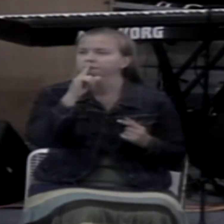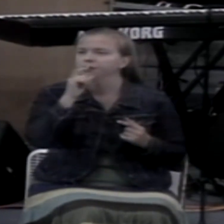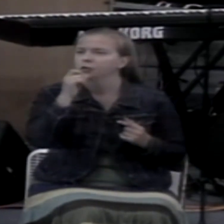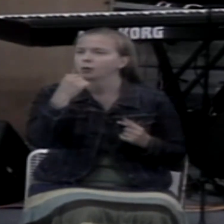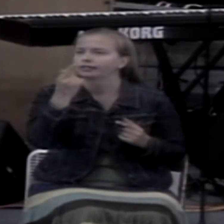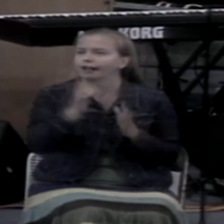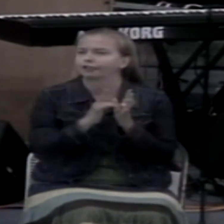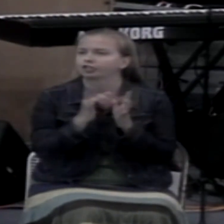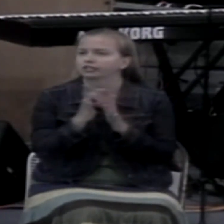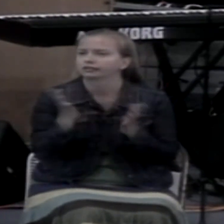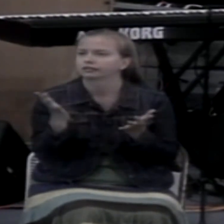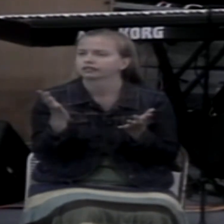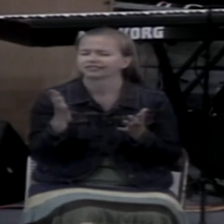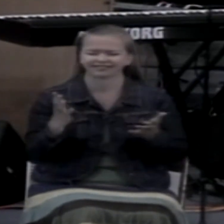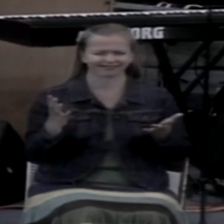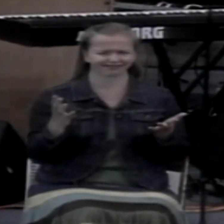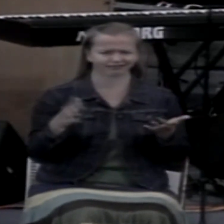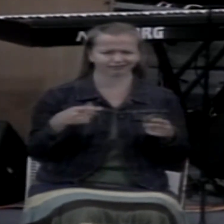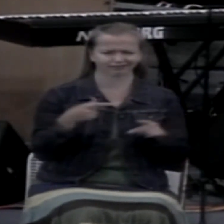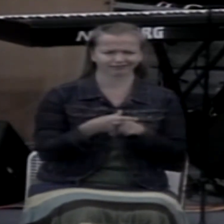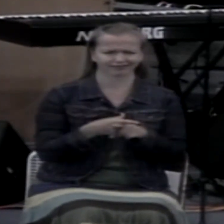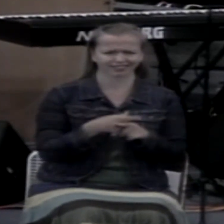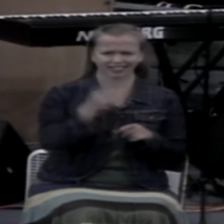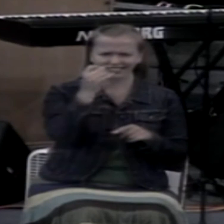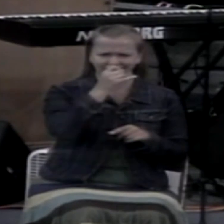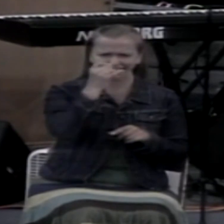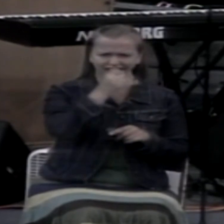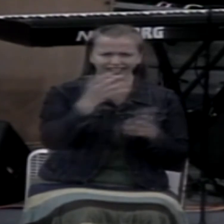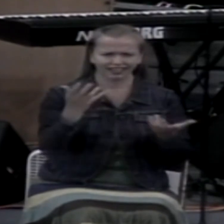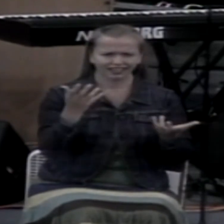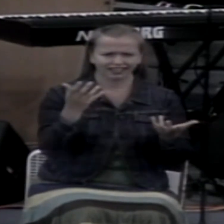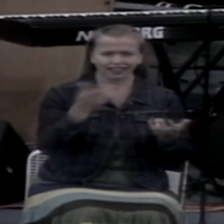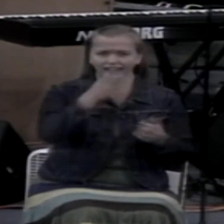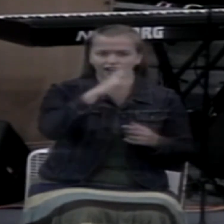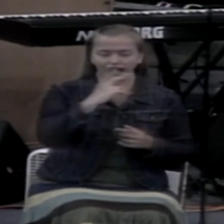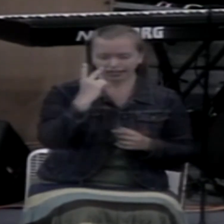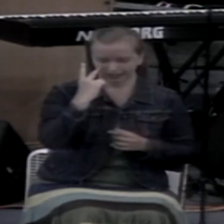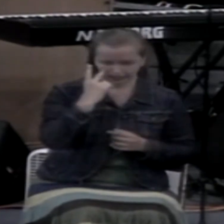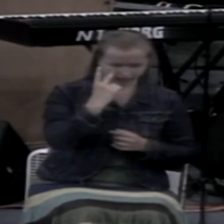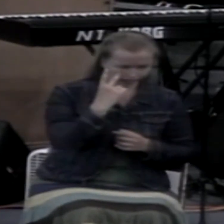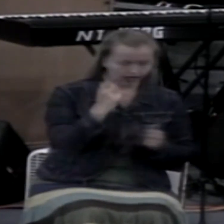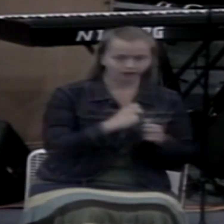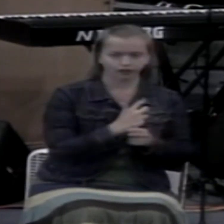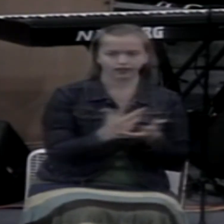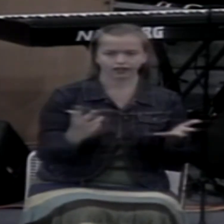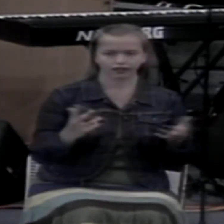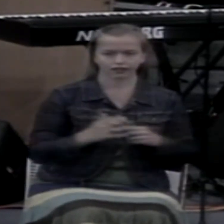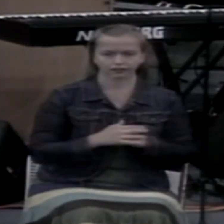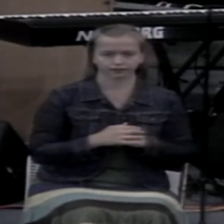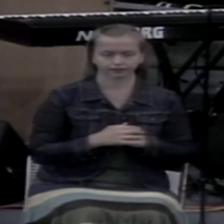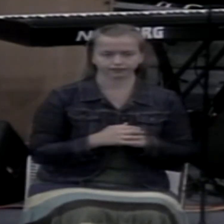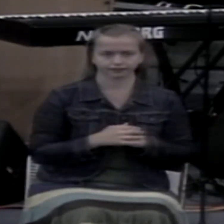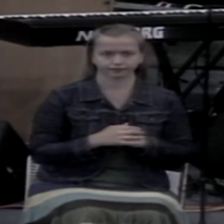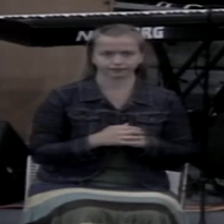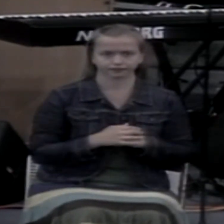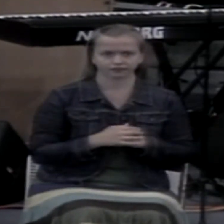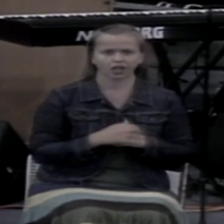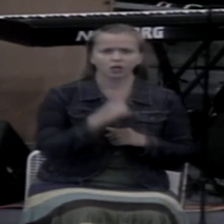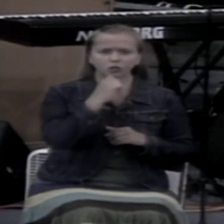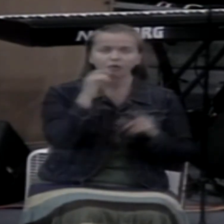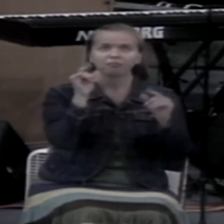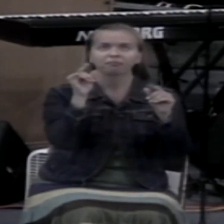Paul talks about the glorious church. I'm going to have to end this, okay? Paul talks about the glorious church not having spot or